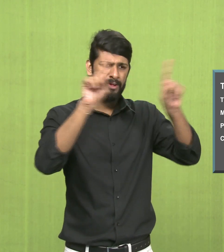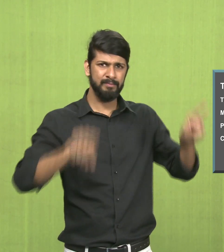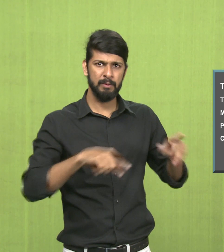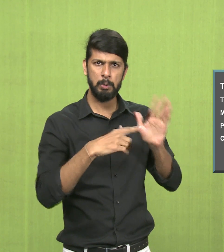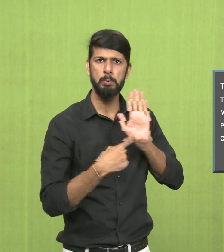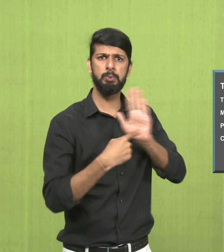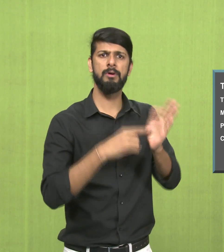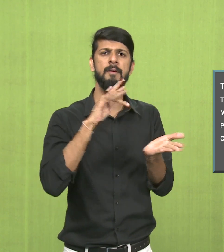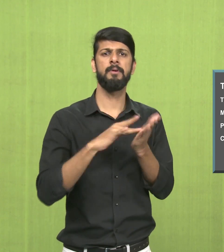Collection